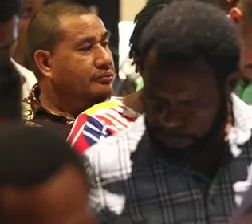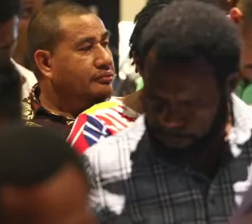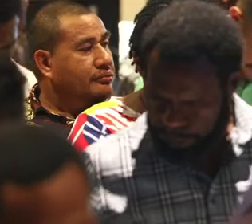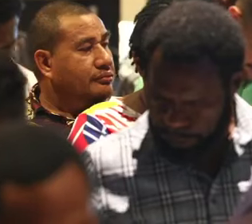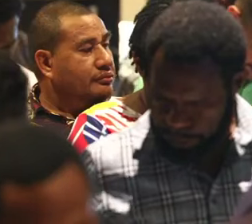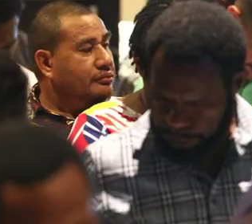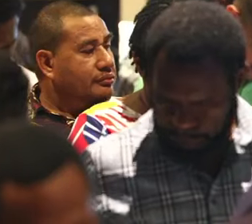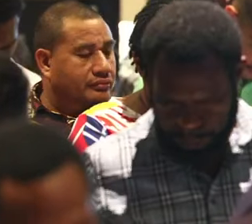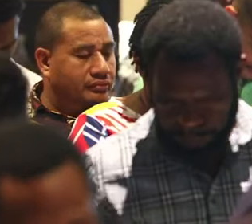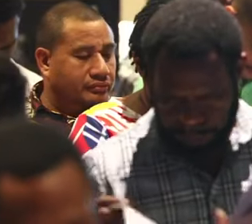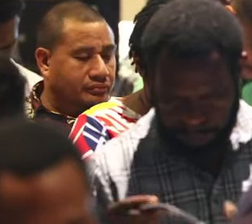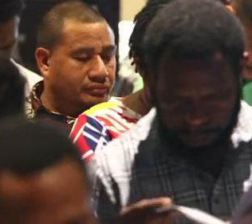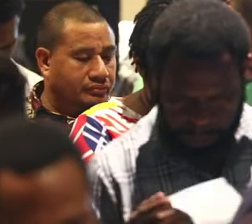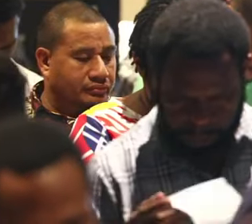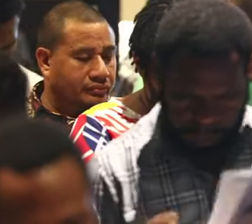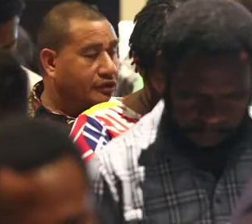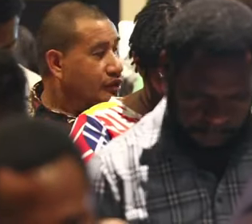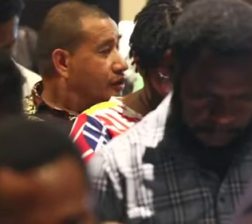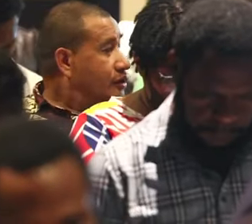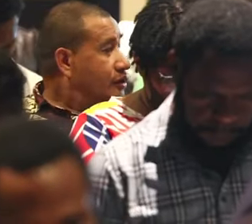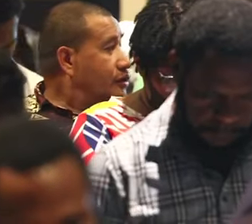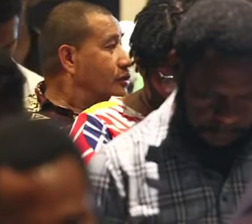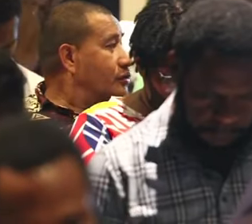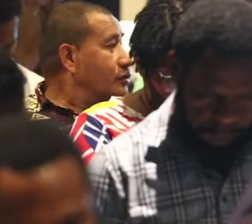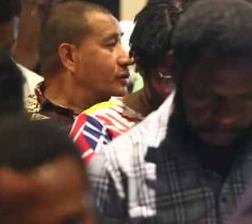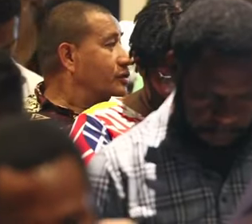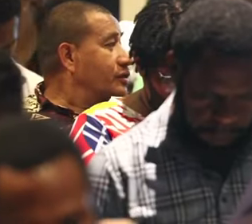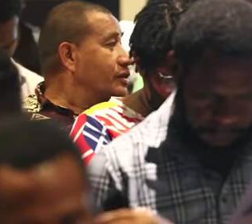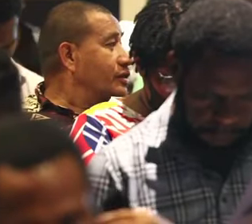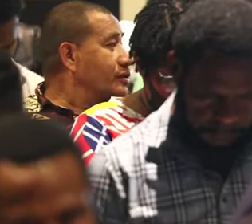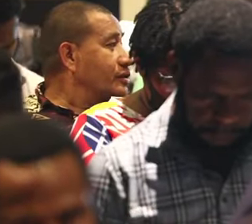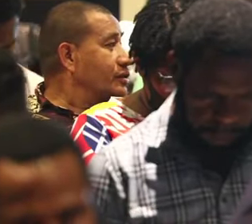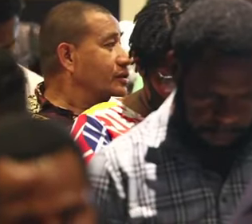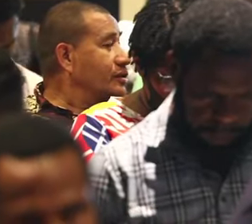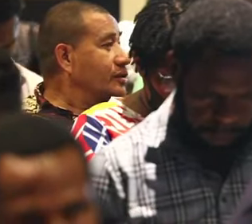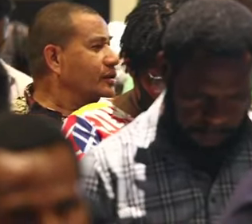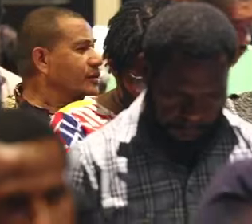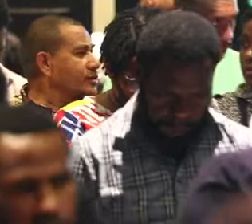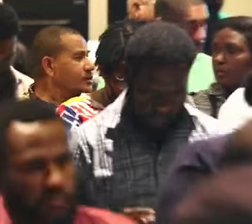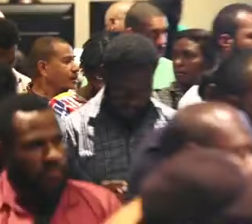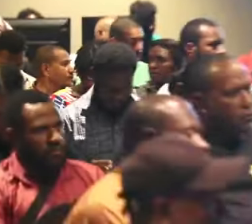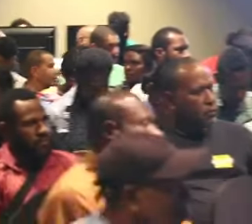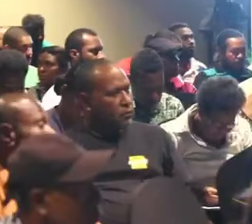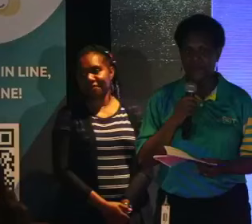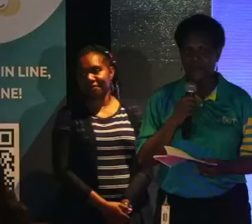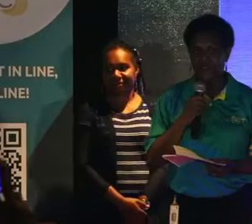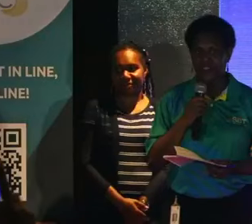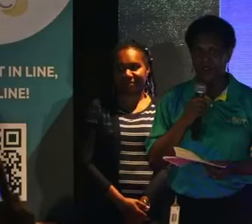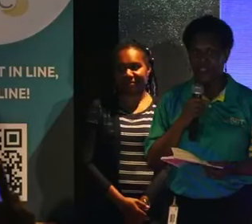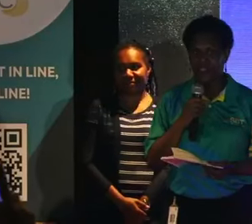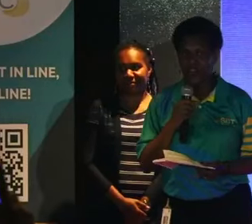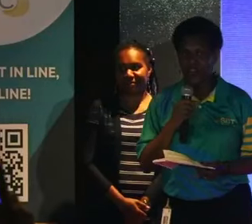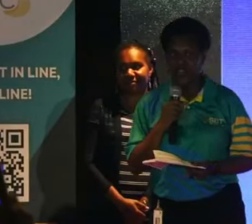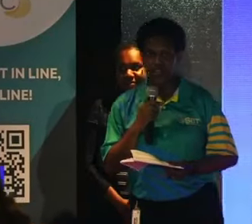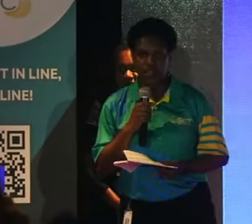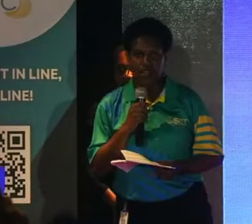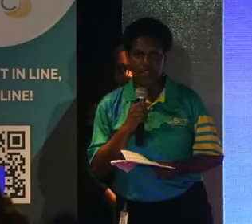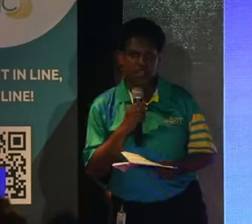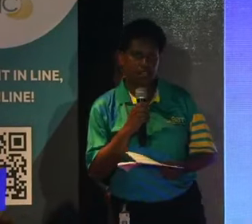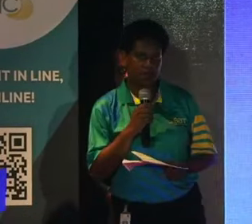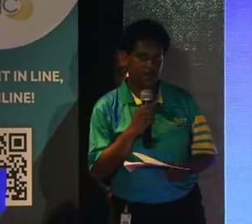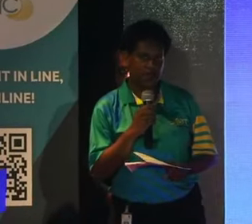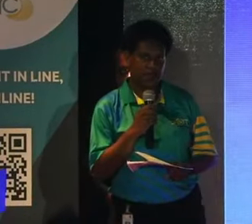Department of Commerce and Industry. We'll allow for one or two questions. Yes. We can all agree, yeah,